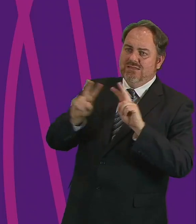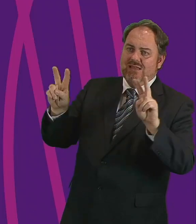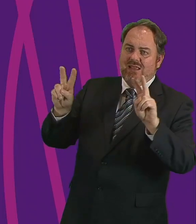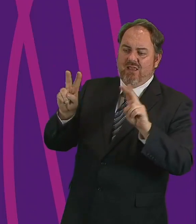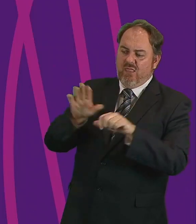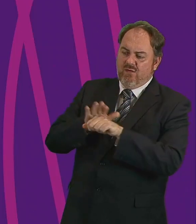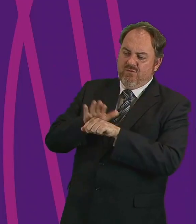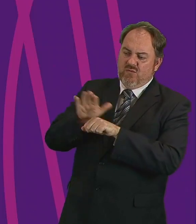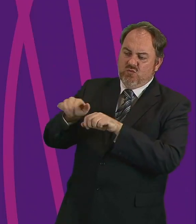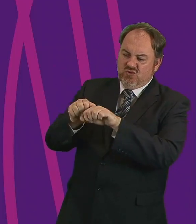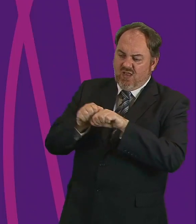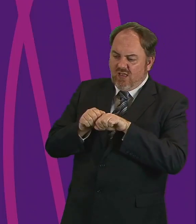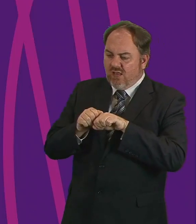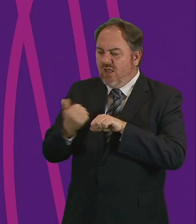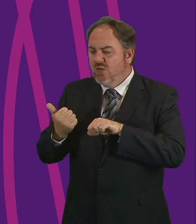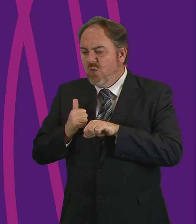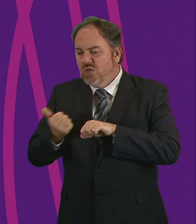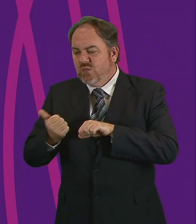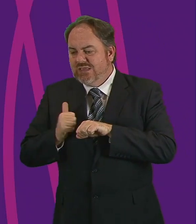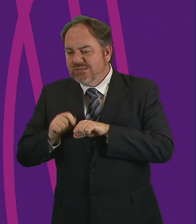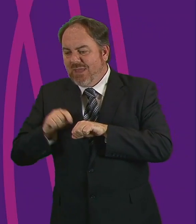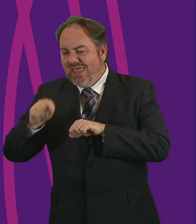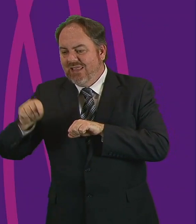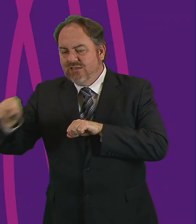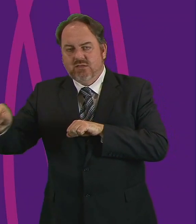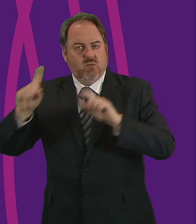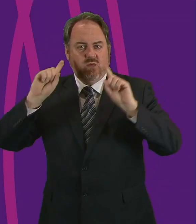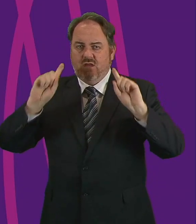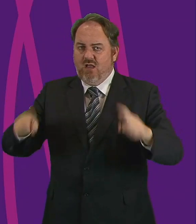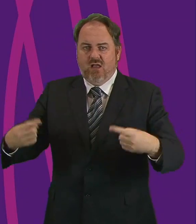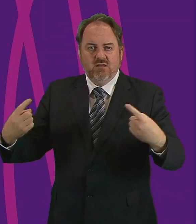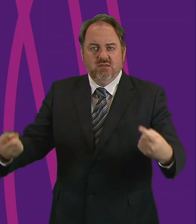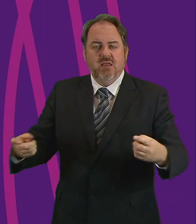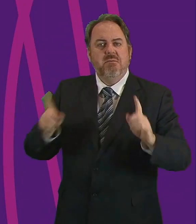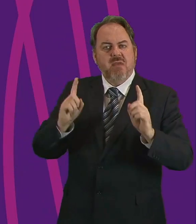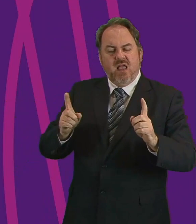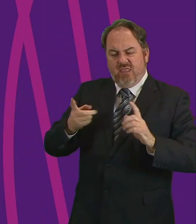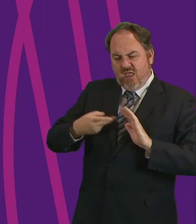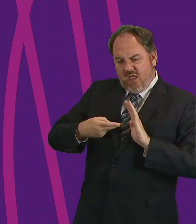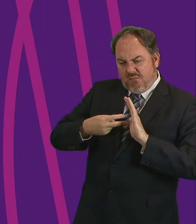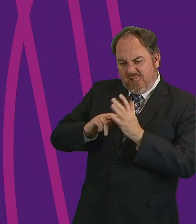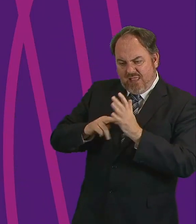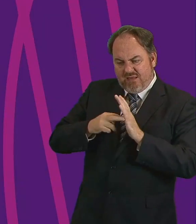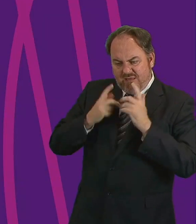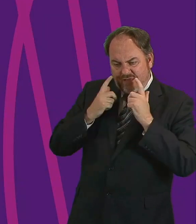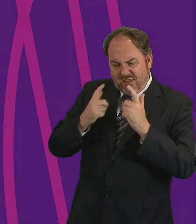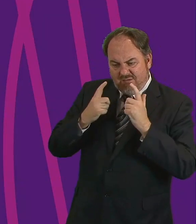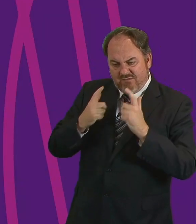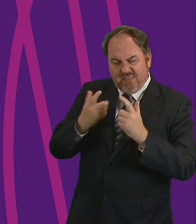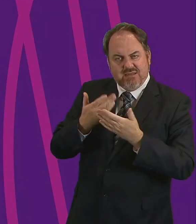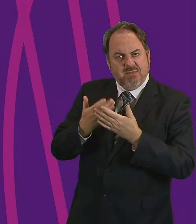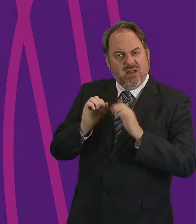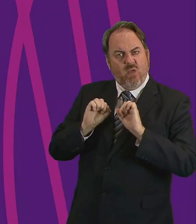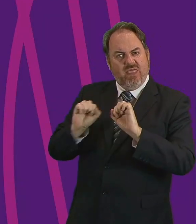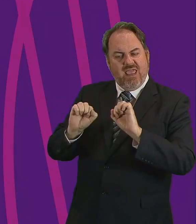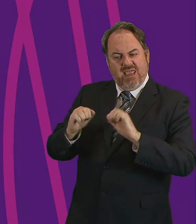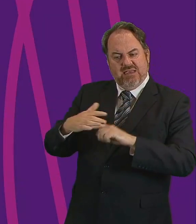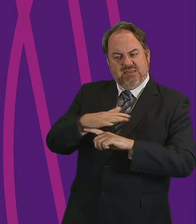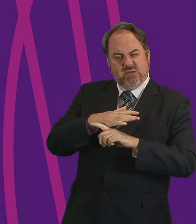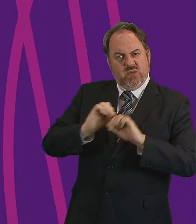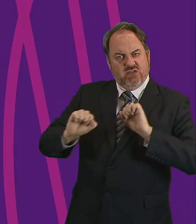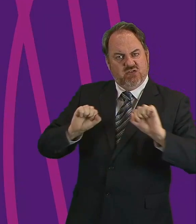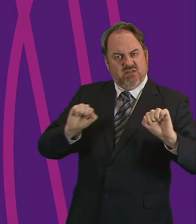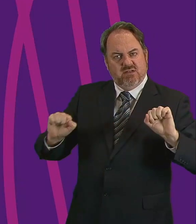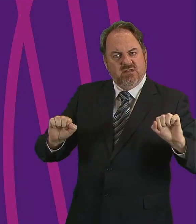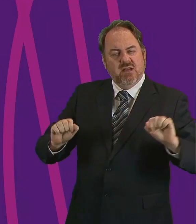a clarity about how exactly they should use all of the tools available to them. But the fiscal response by governments is